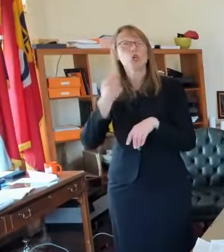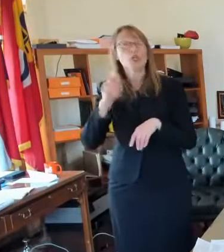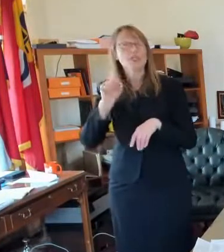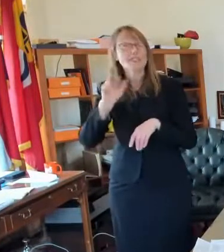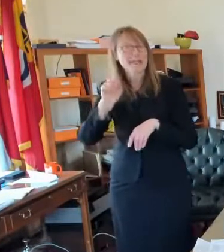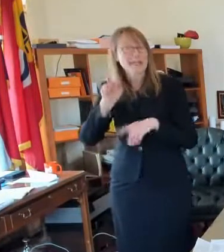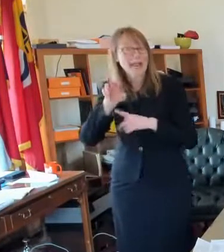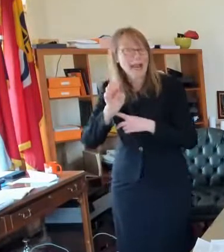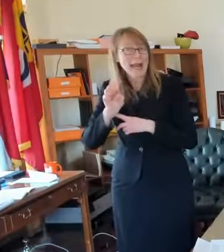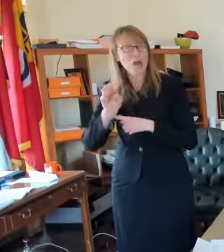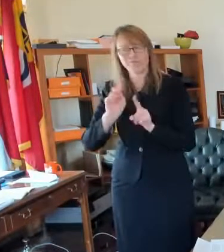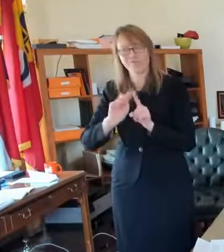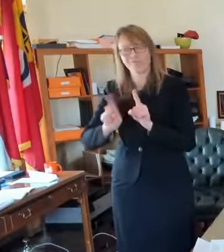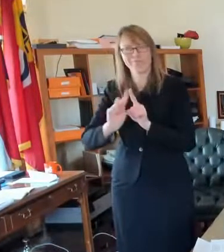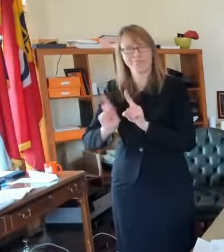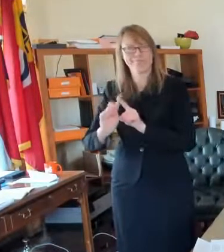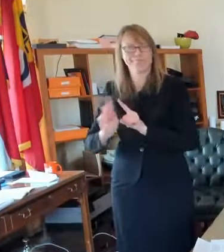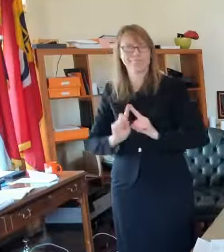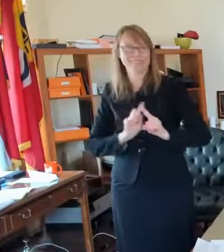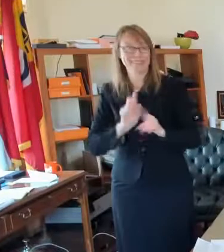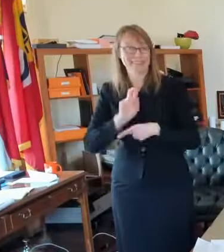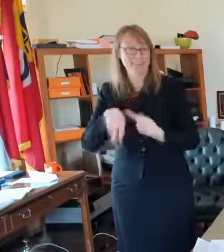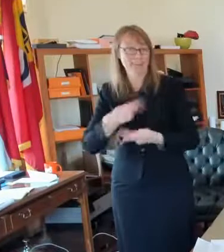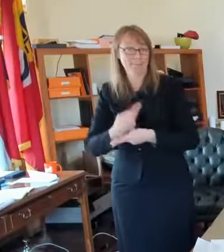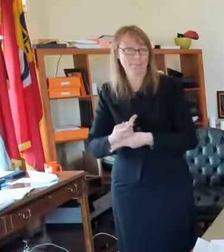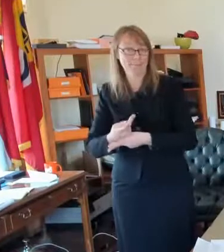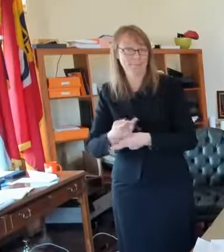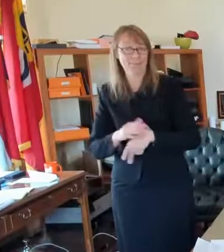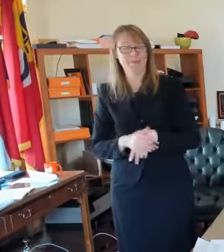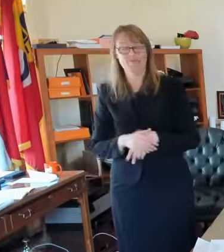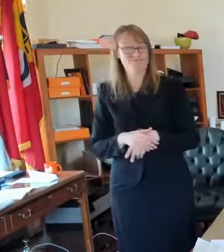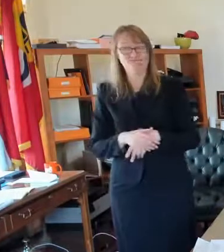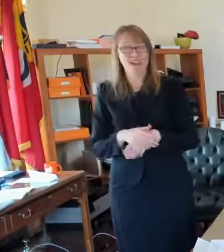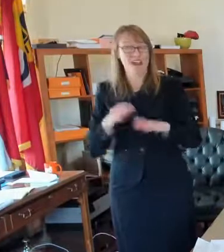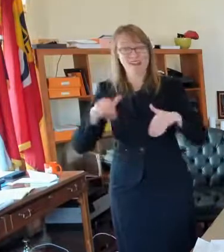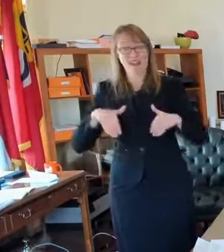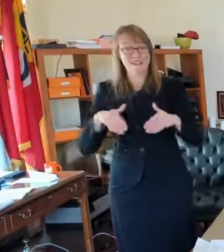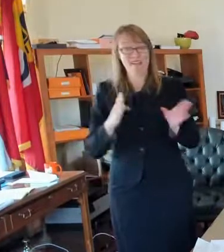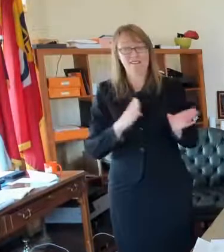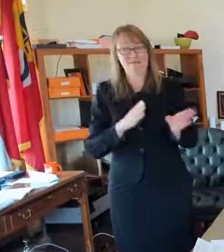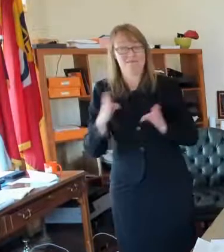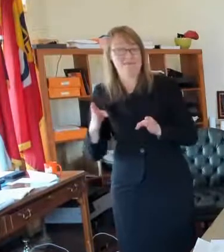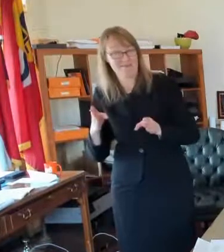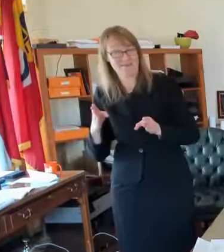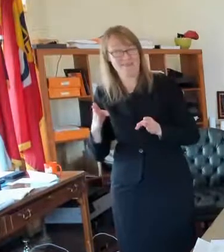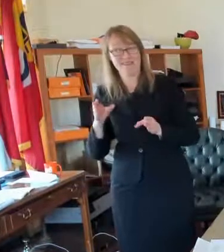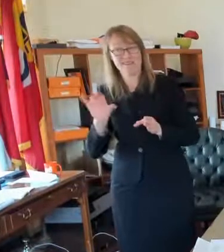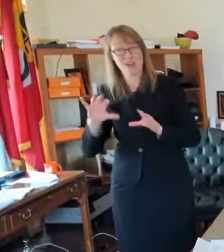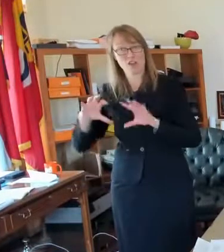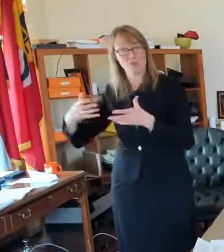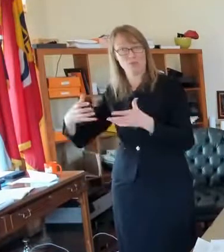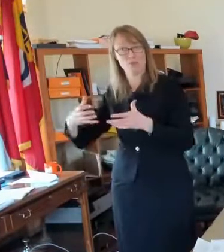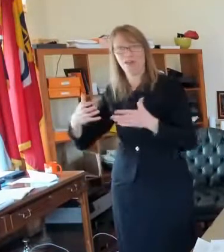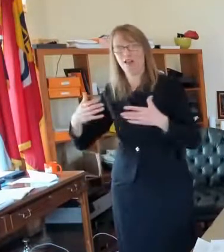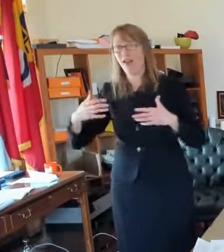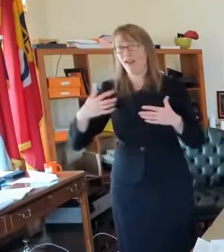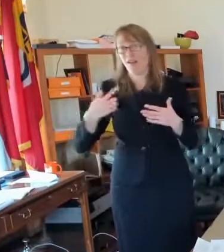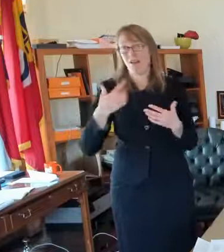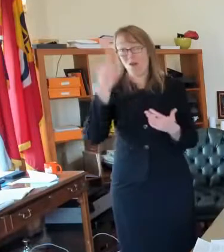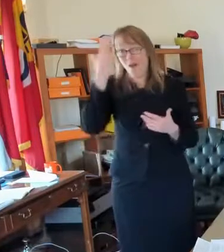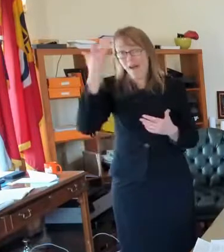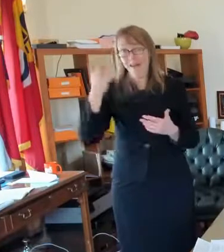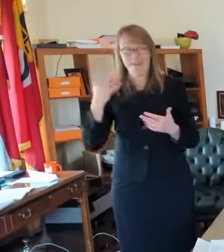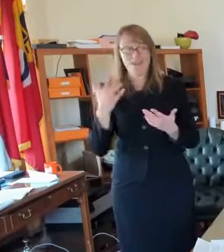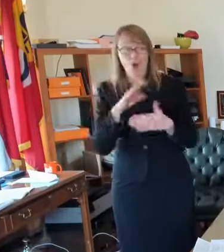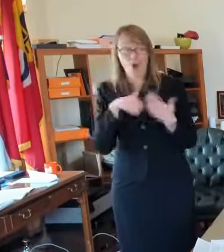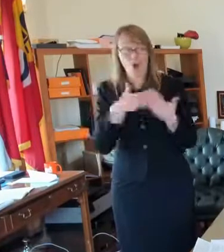of different medical offices, of course, but we are not to that point yet because we haven't even vaccinated all of the